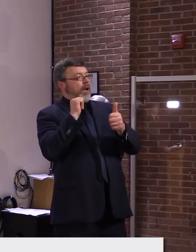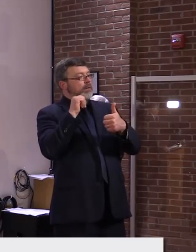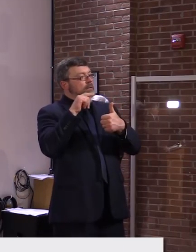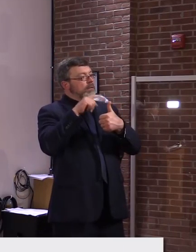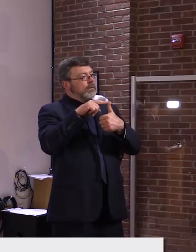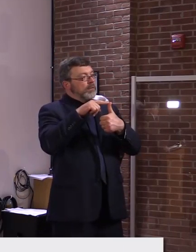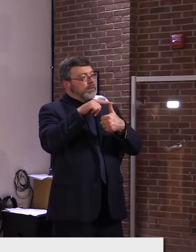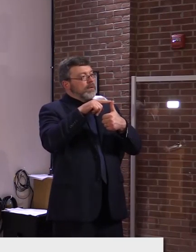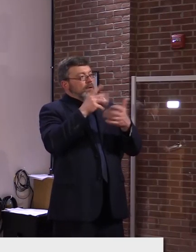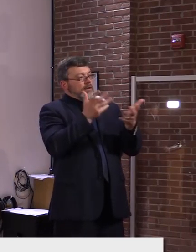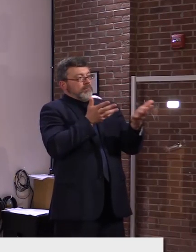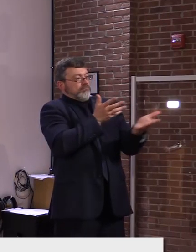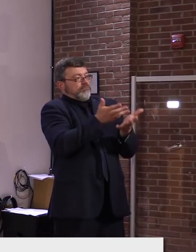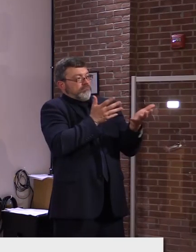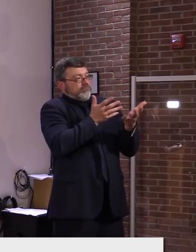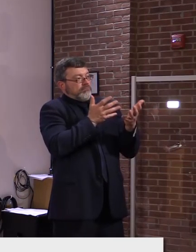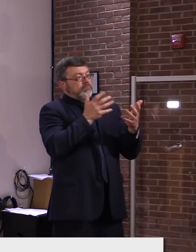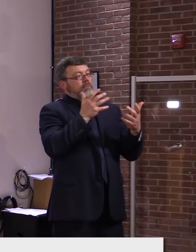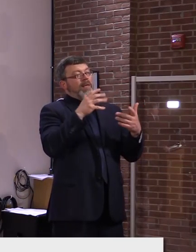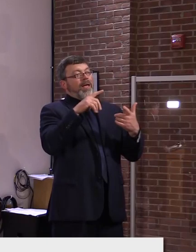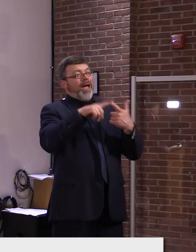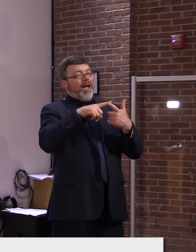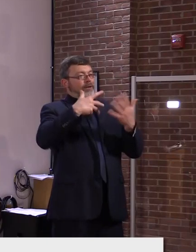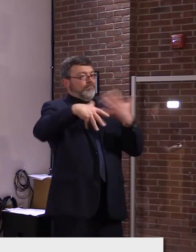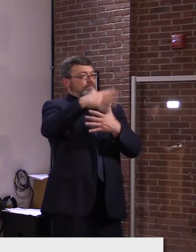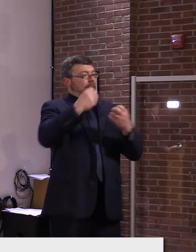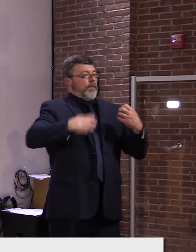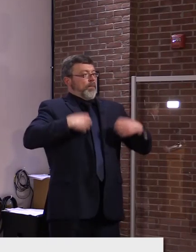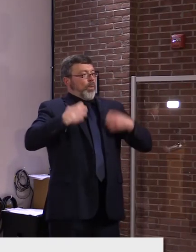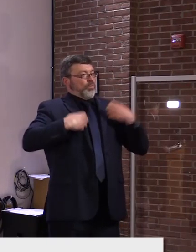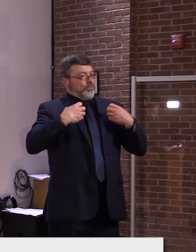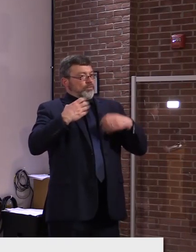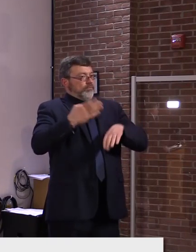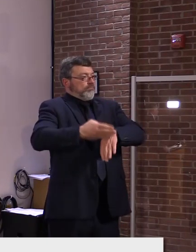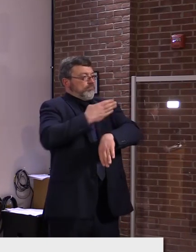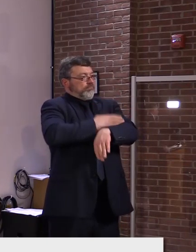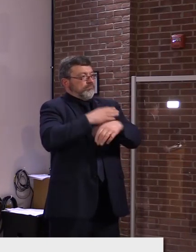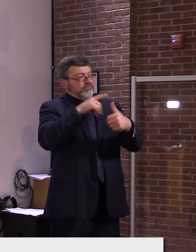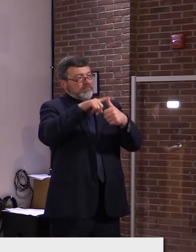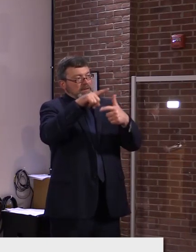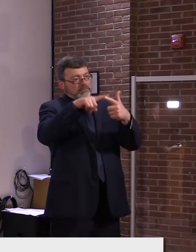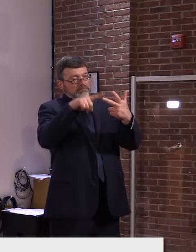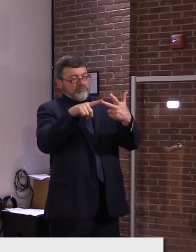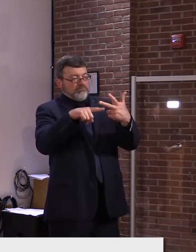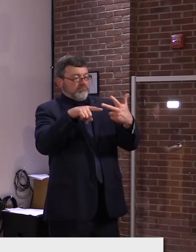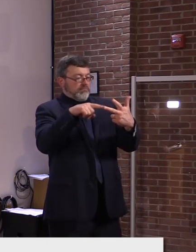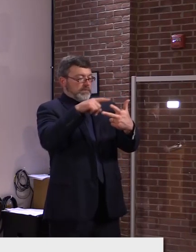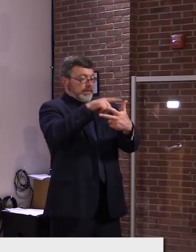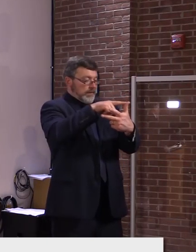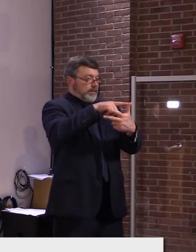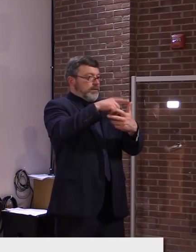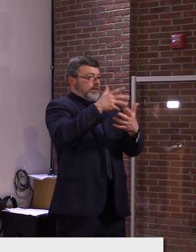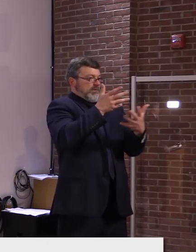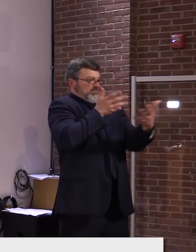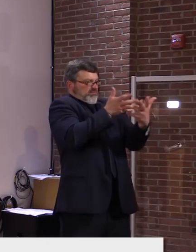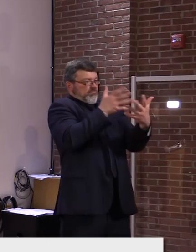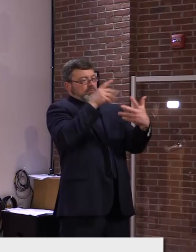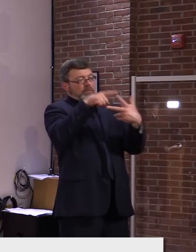piece. And I would argue at this point in the recovery process, it is sort of the essential precondition by which we would address the other two